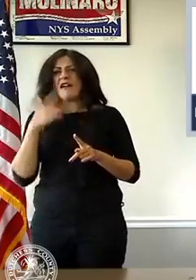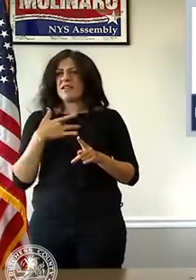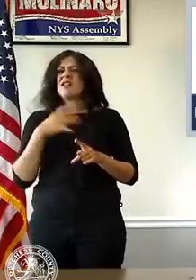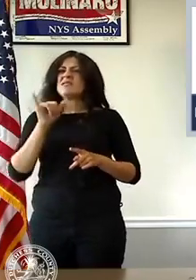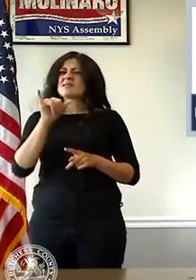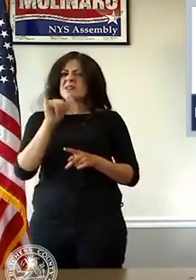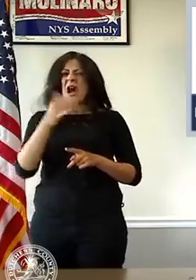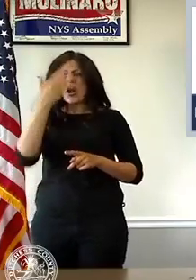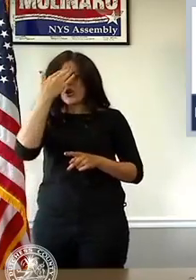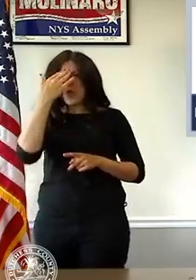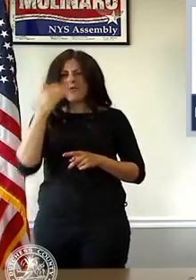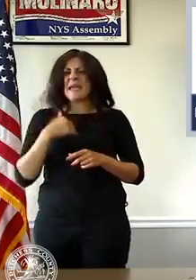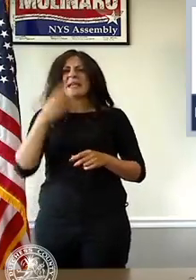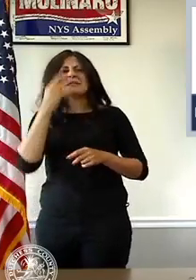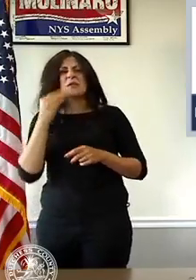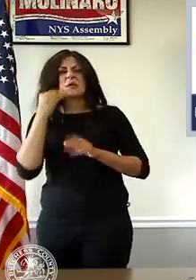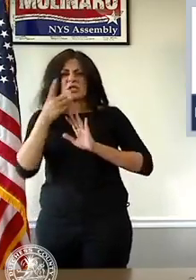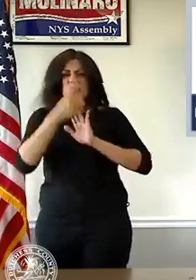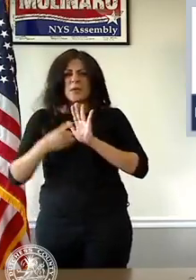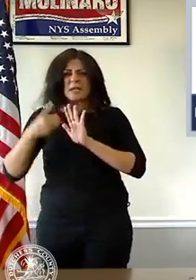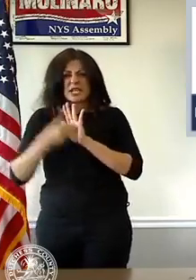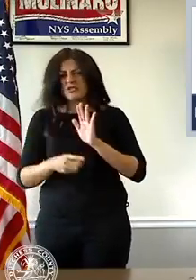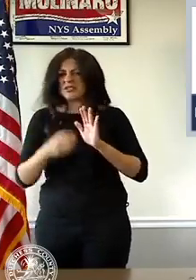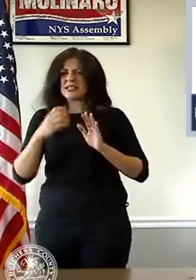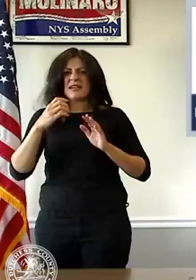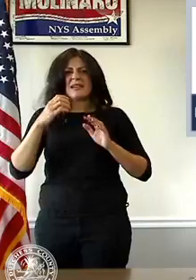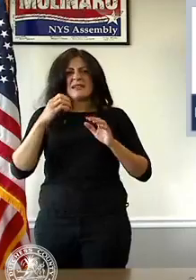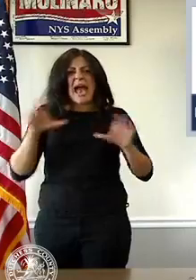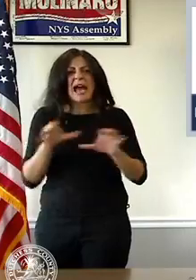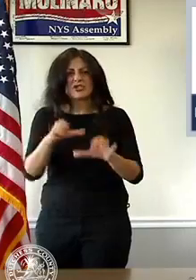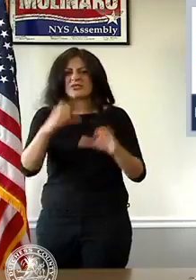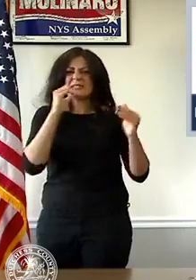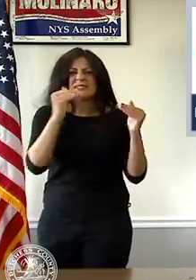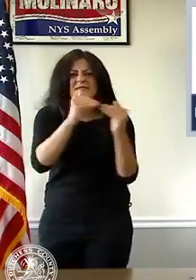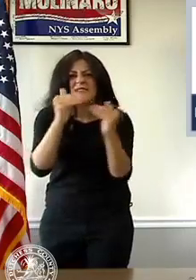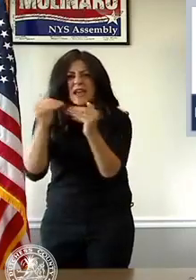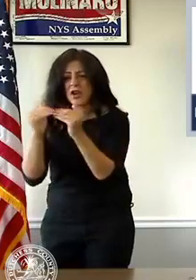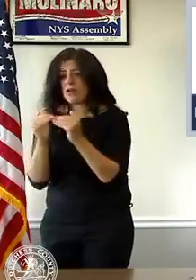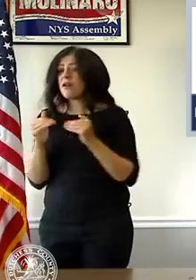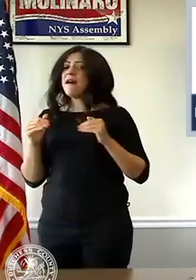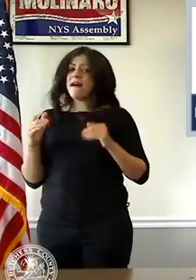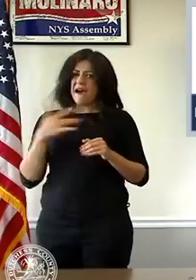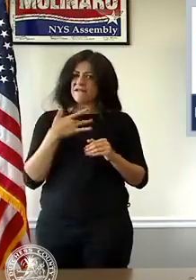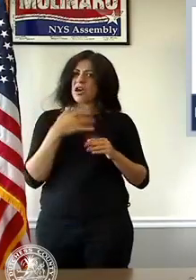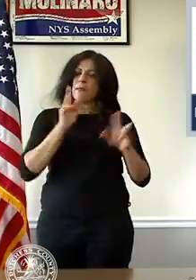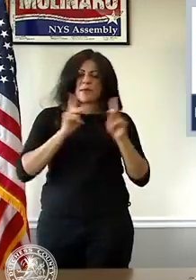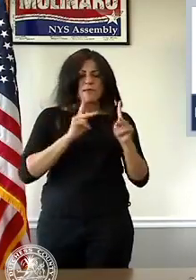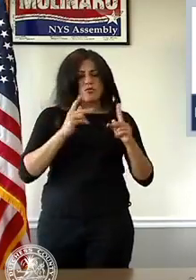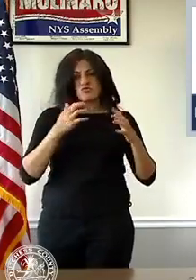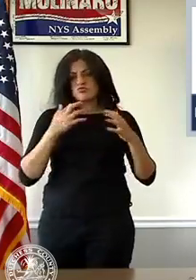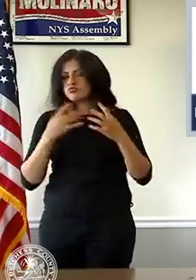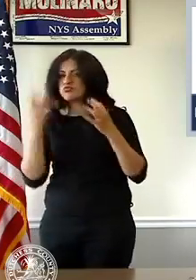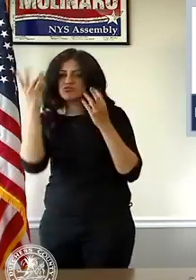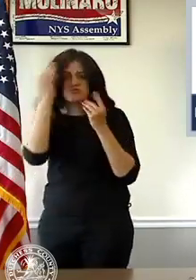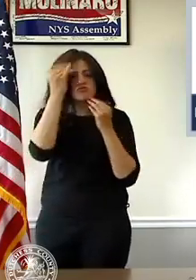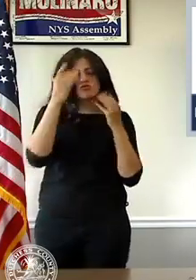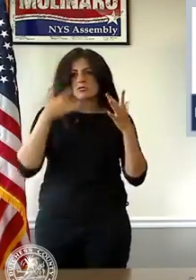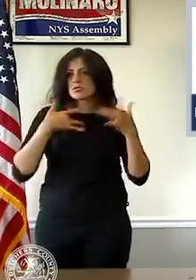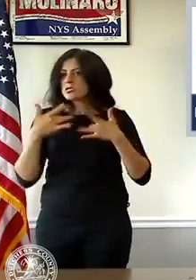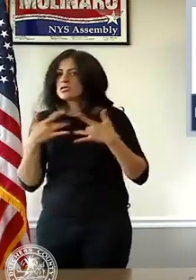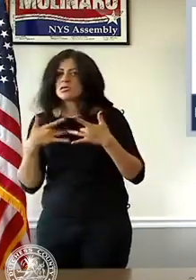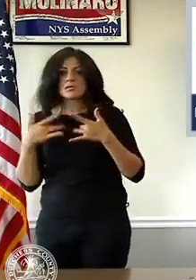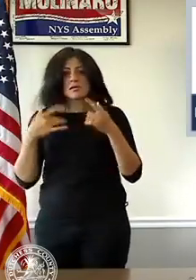that because I believe of that and the anxiety and the anger and the frustration that we all have living in this sort